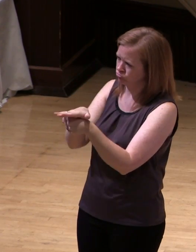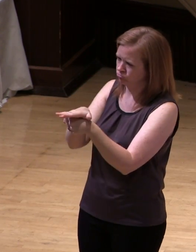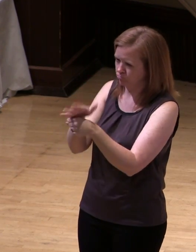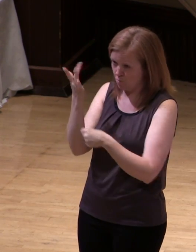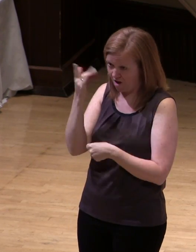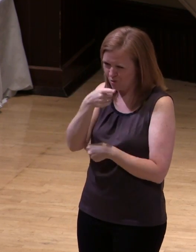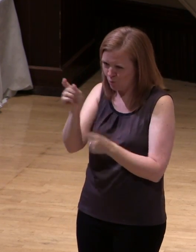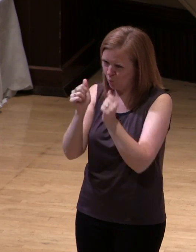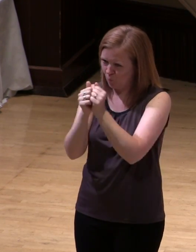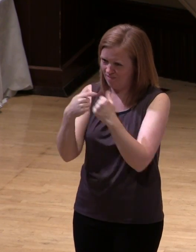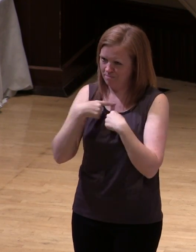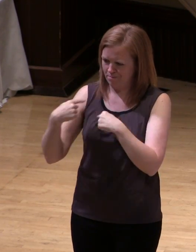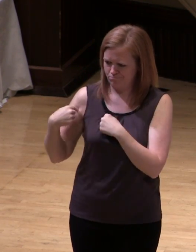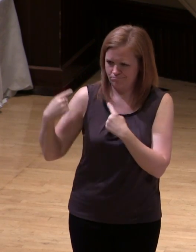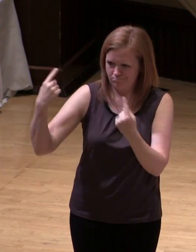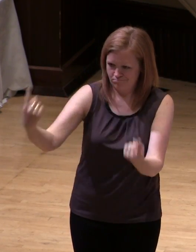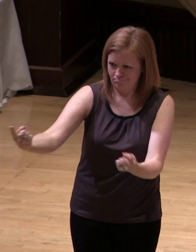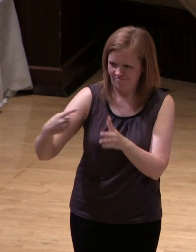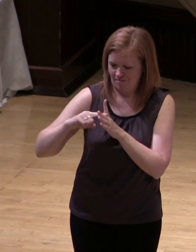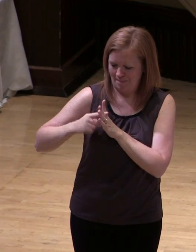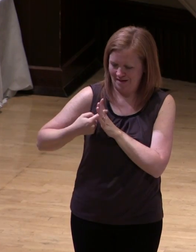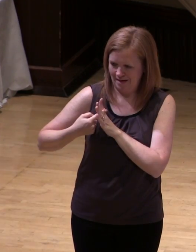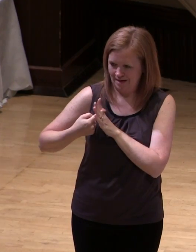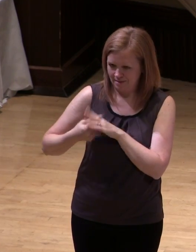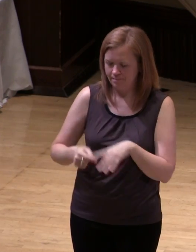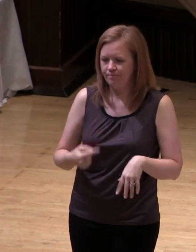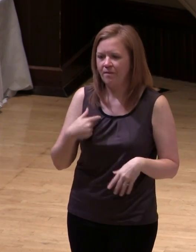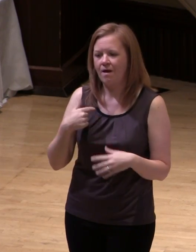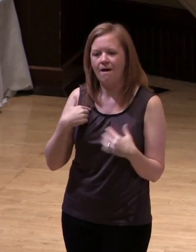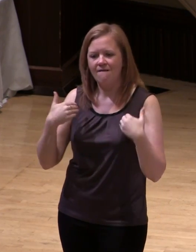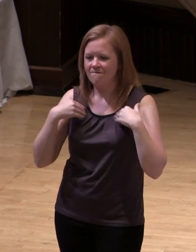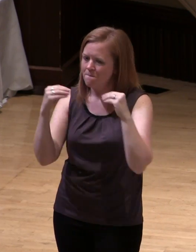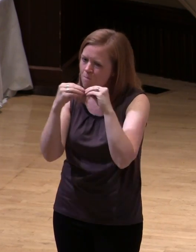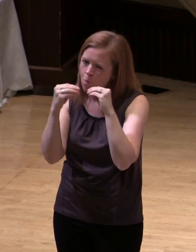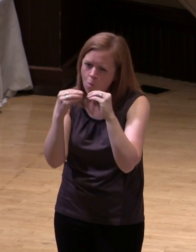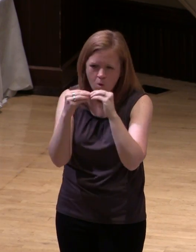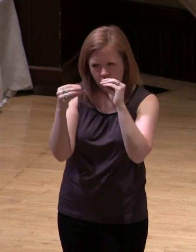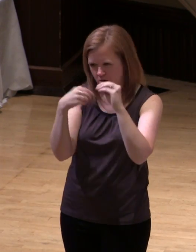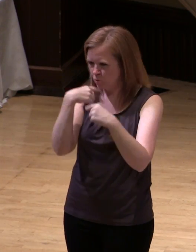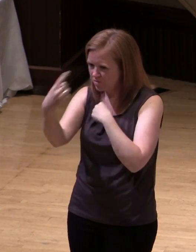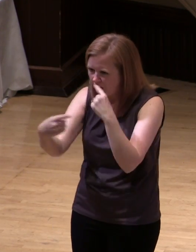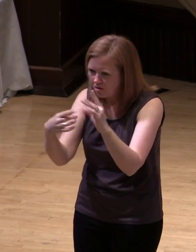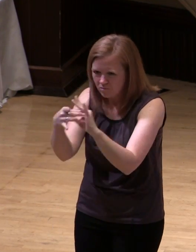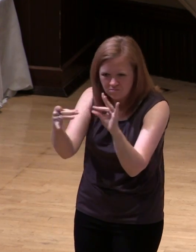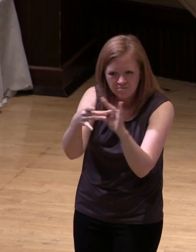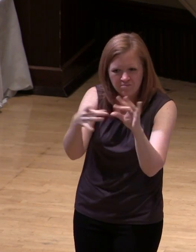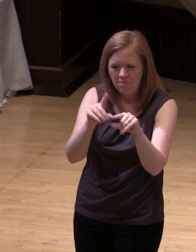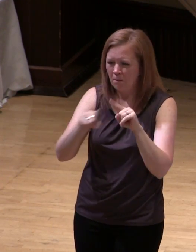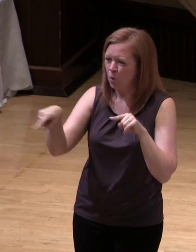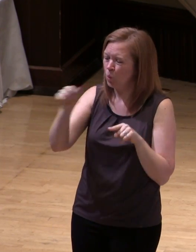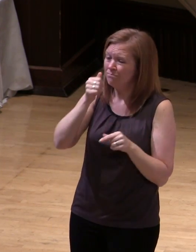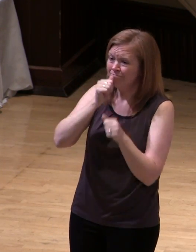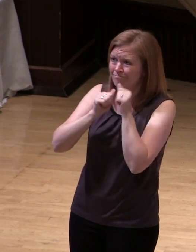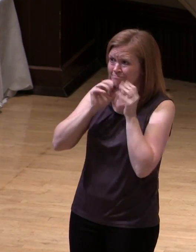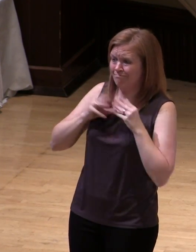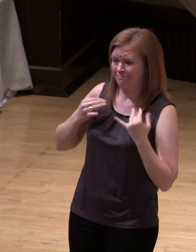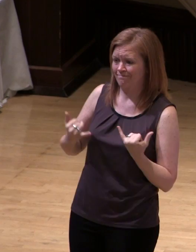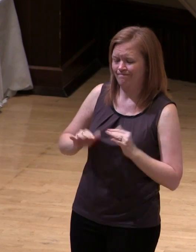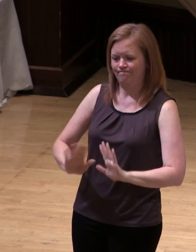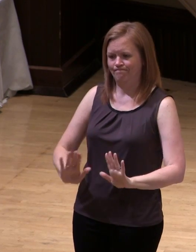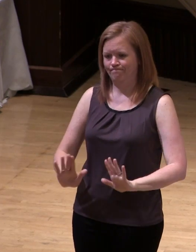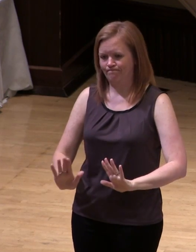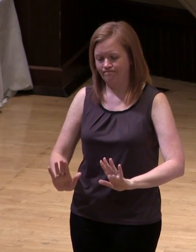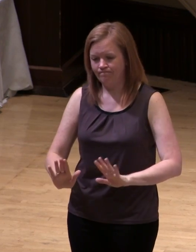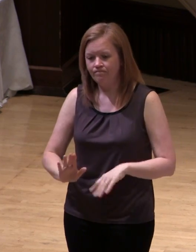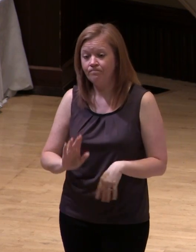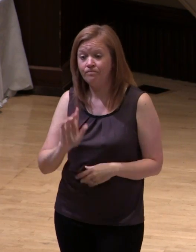have been with me from the beginning. I have much more to tell you, but you cannot bear it now.